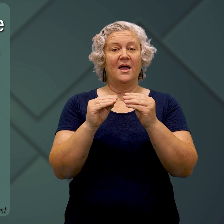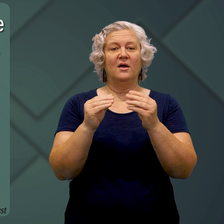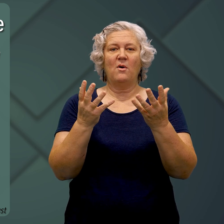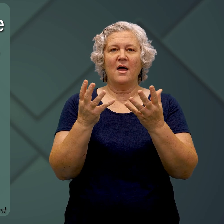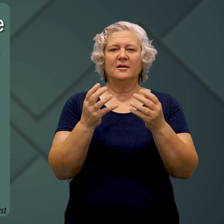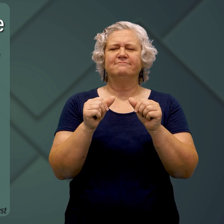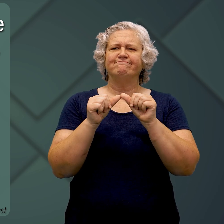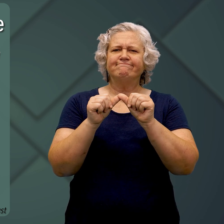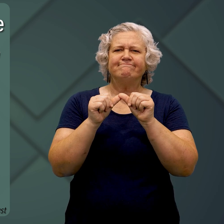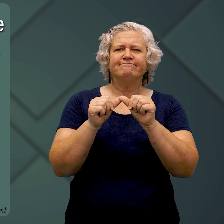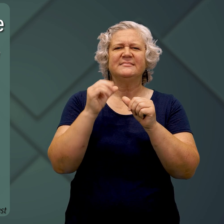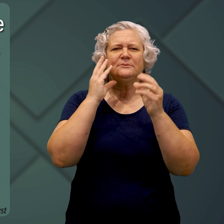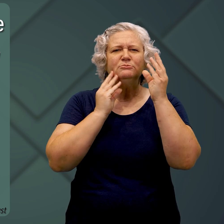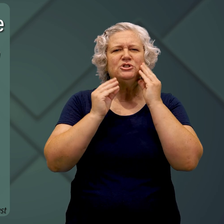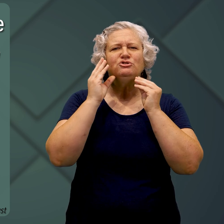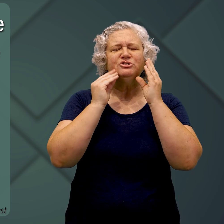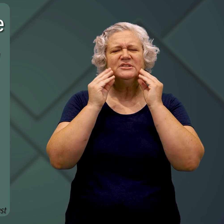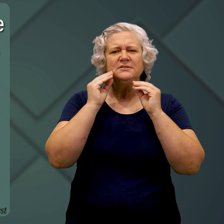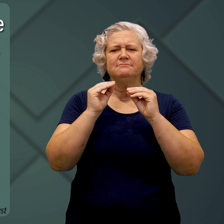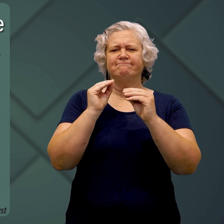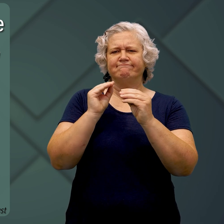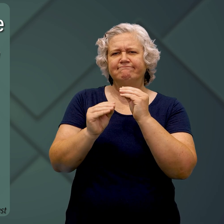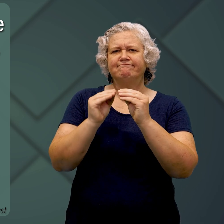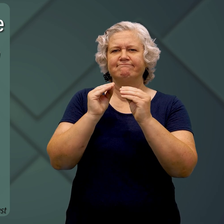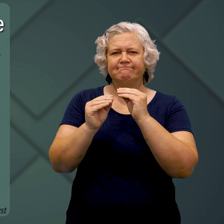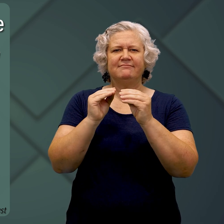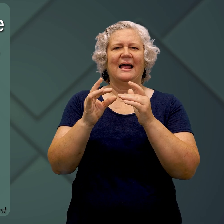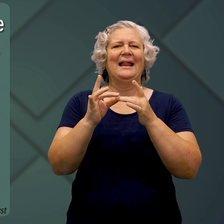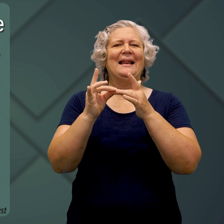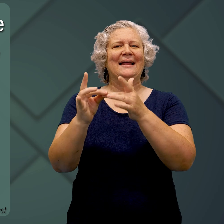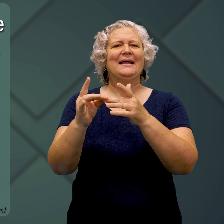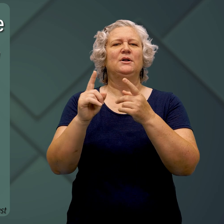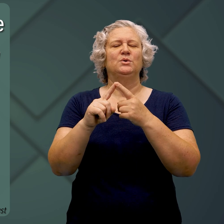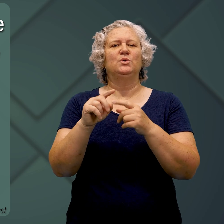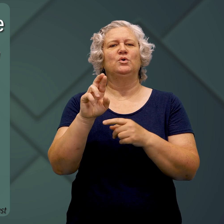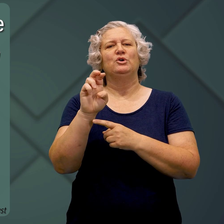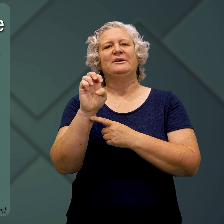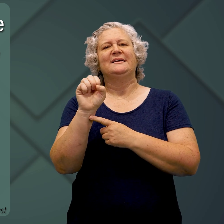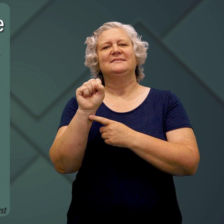repair. That's ongoing experiences during the repair process that lead to resilience and trust.